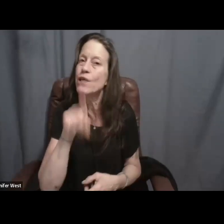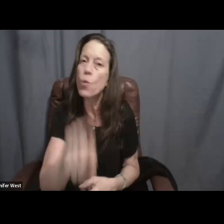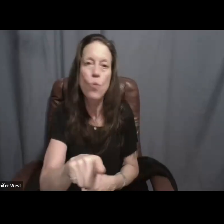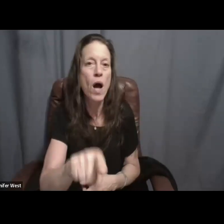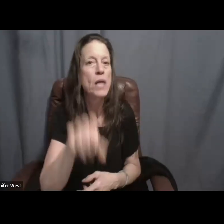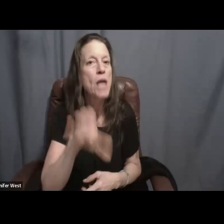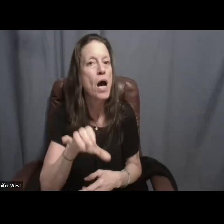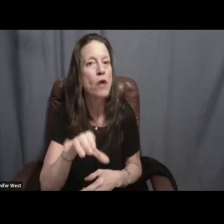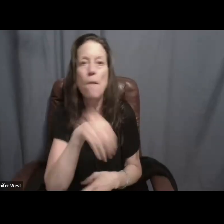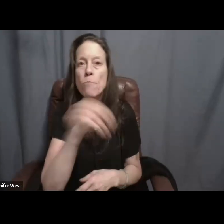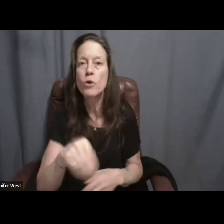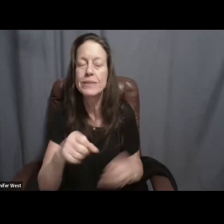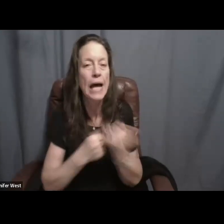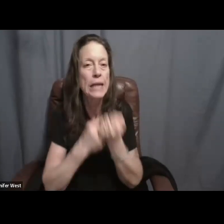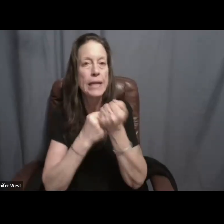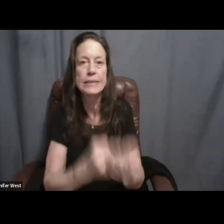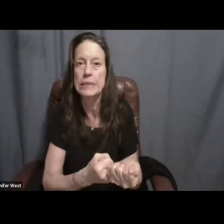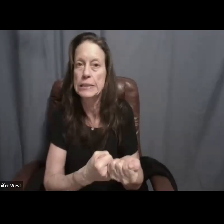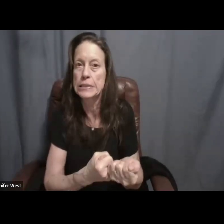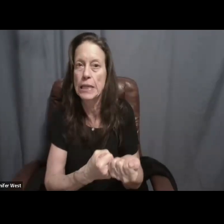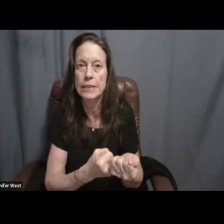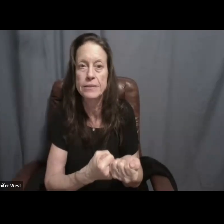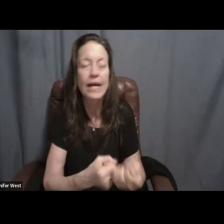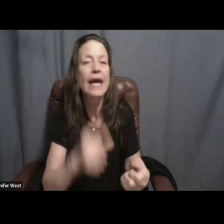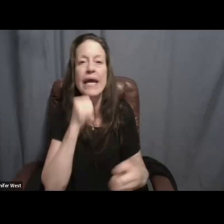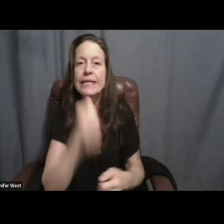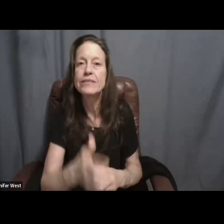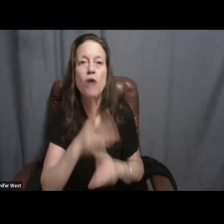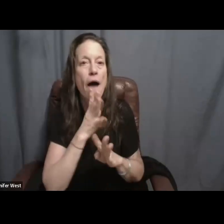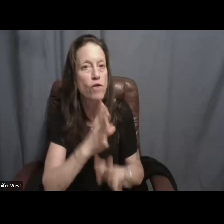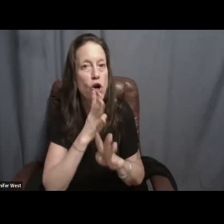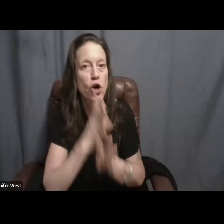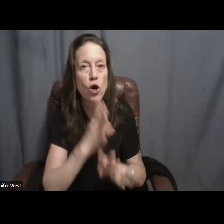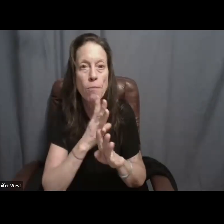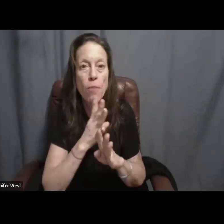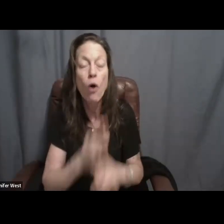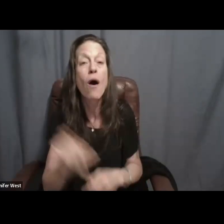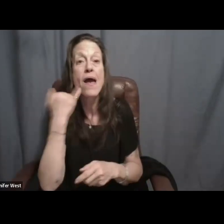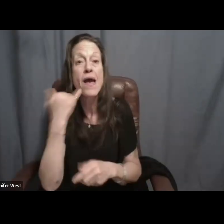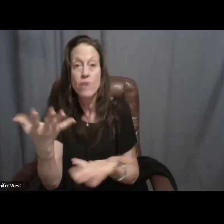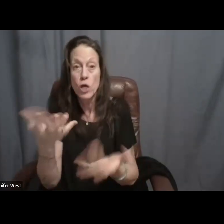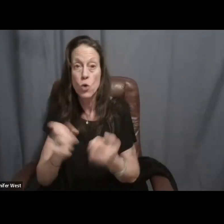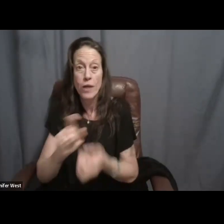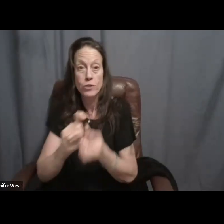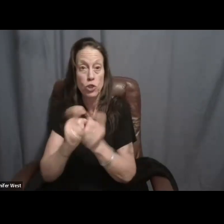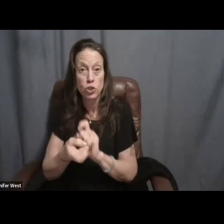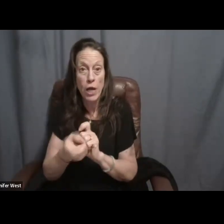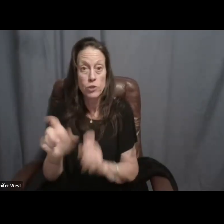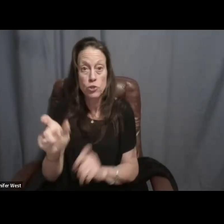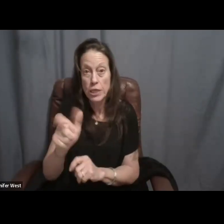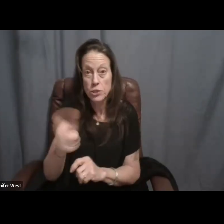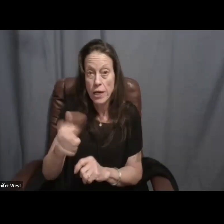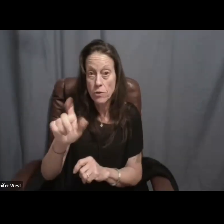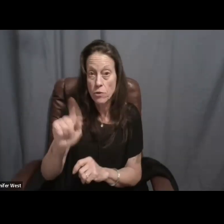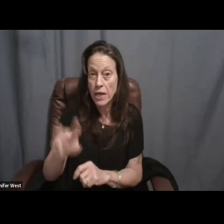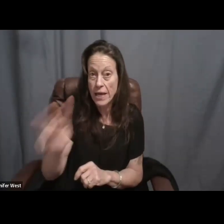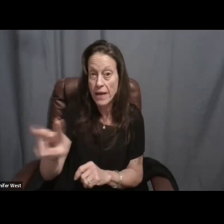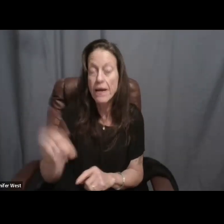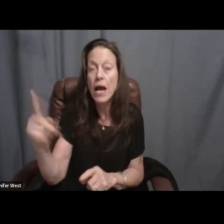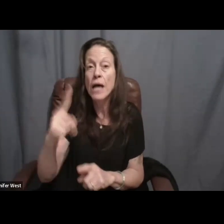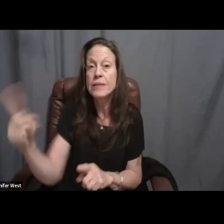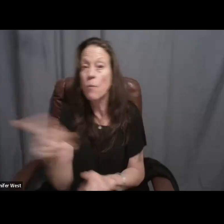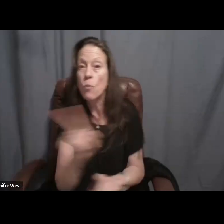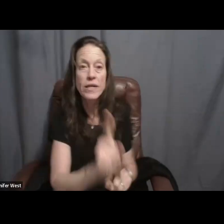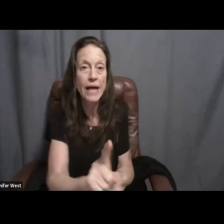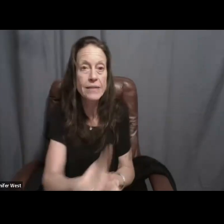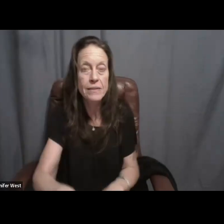nonverbal. So like even to change the channel on the TV, he needs somebody else to pick up the remote to do that for him. So